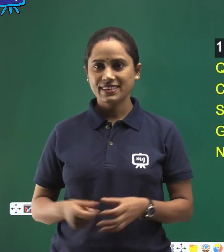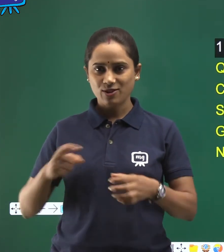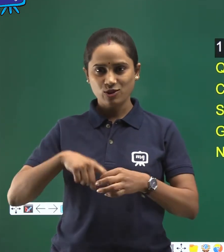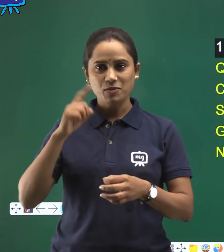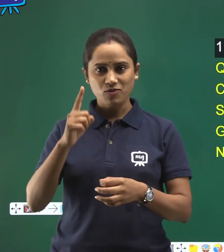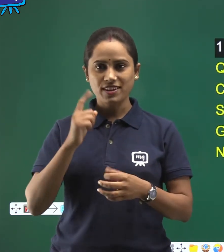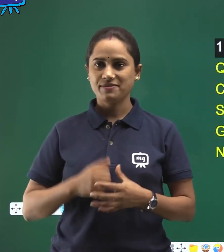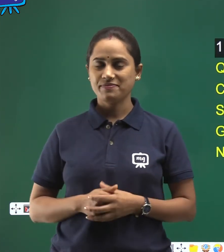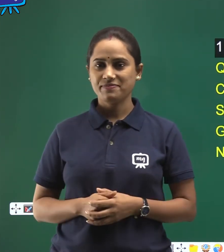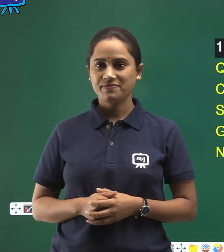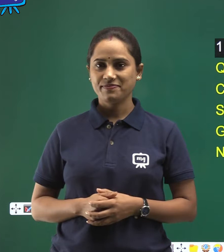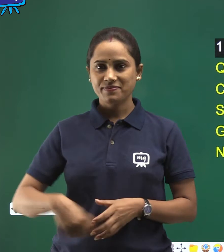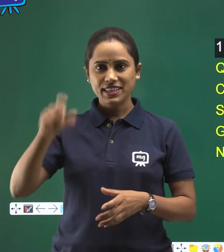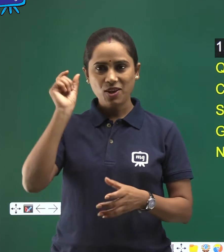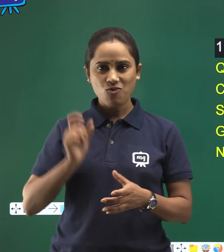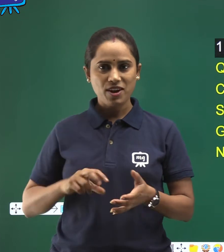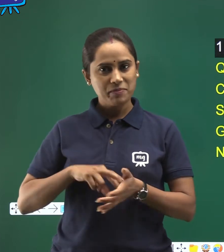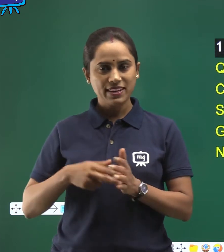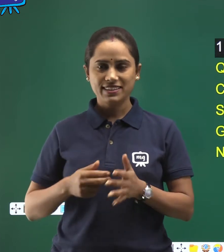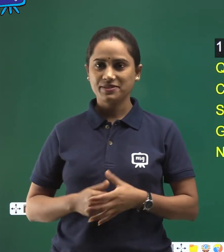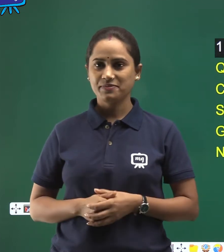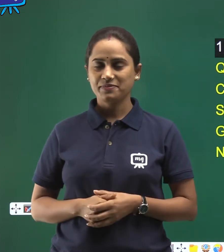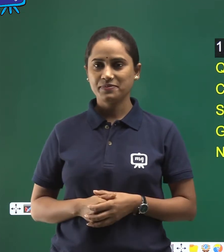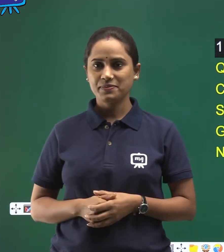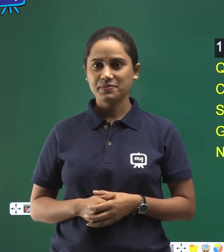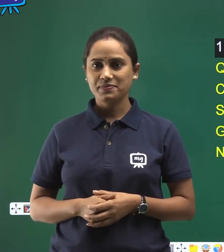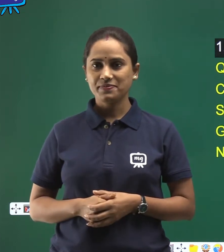Question number 1, word meanings.